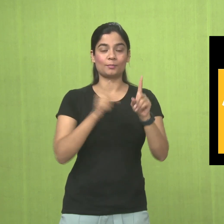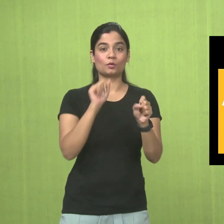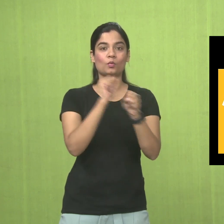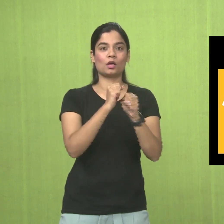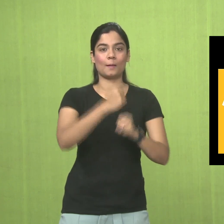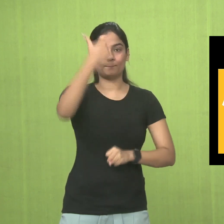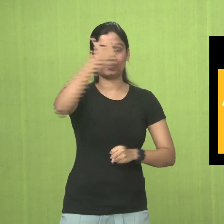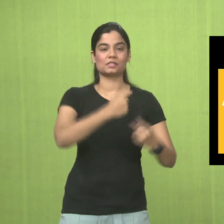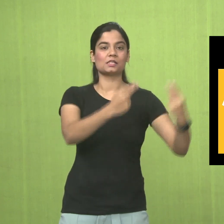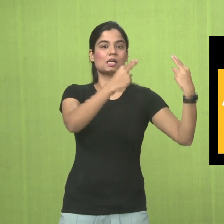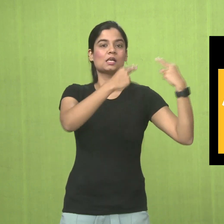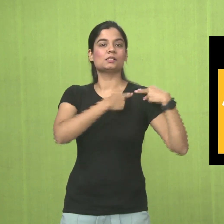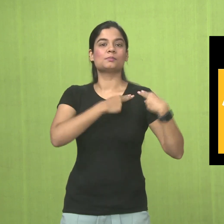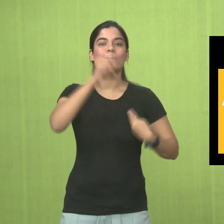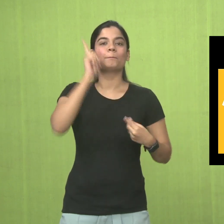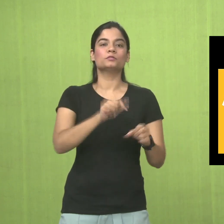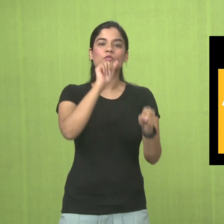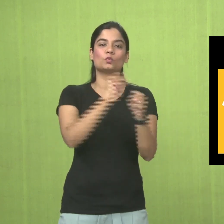Responsibilities. Fulfilling the responsibilities.